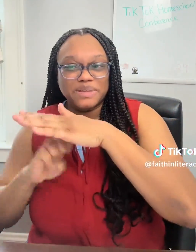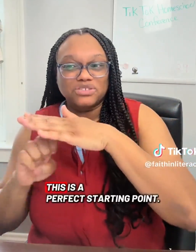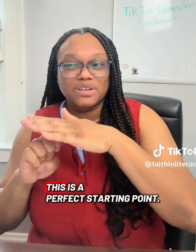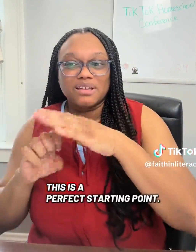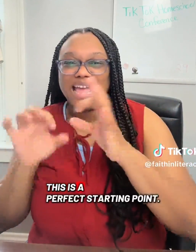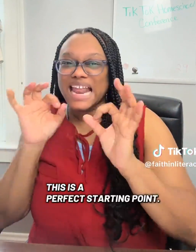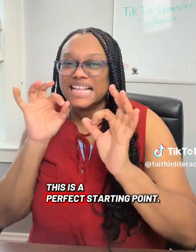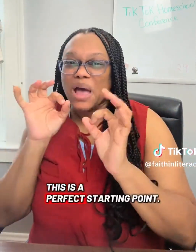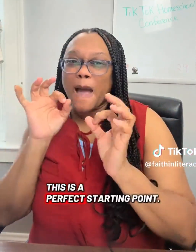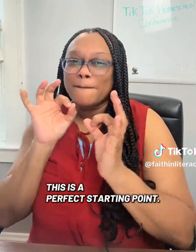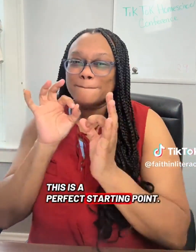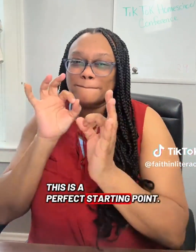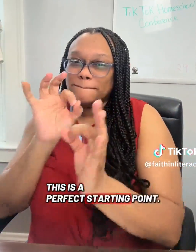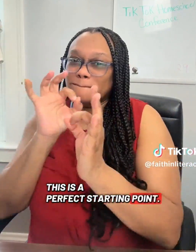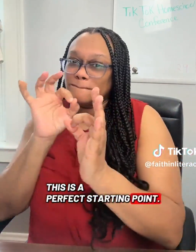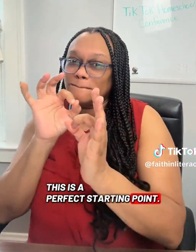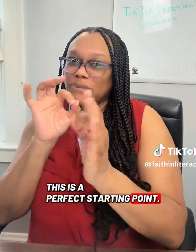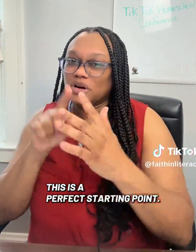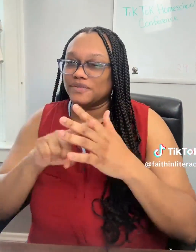this is a perfect starting point.